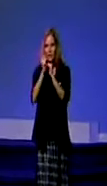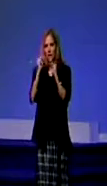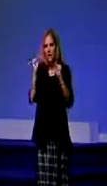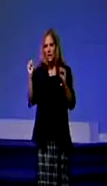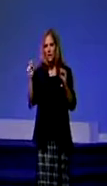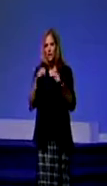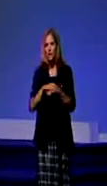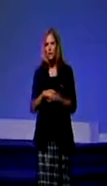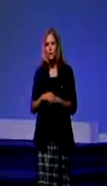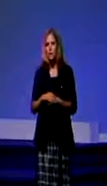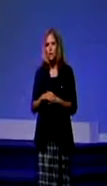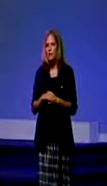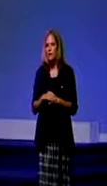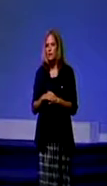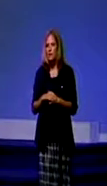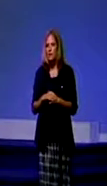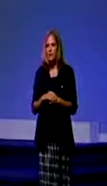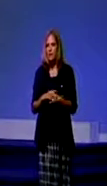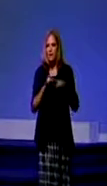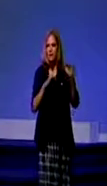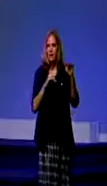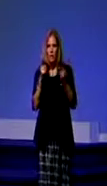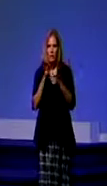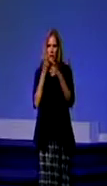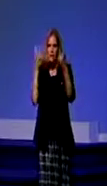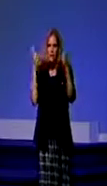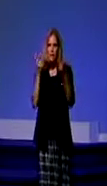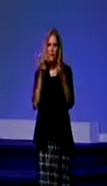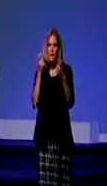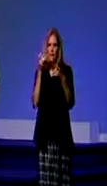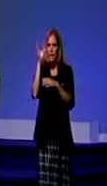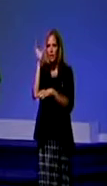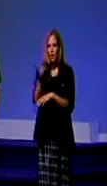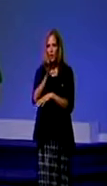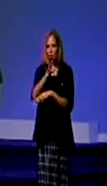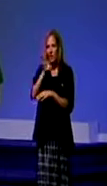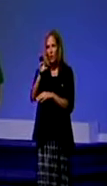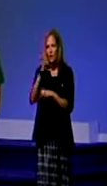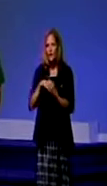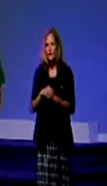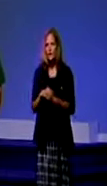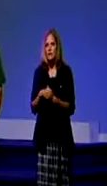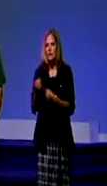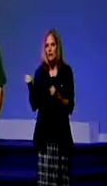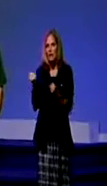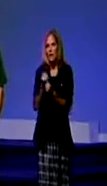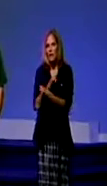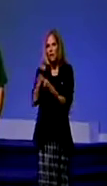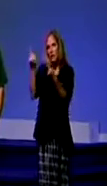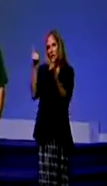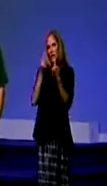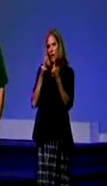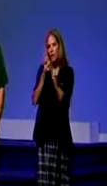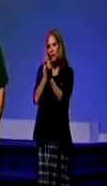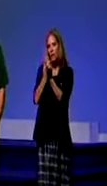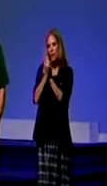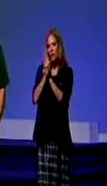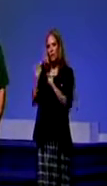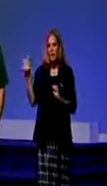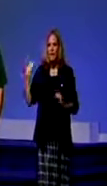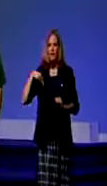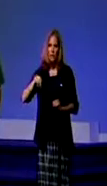Jesus saves, mercy triumphs at the cross. Love has come